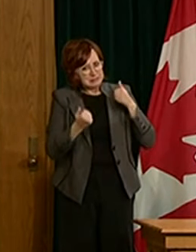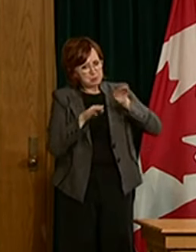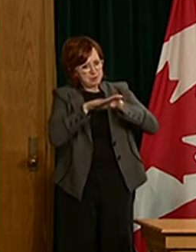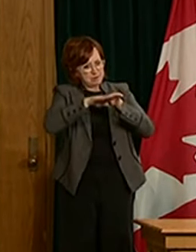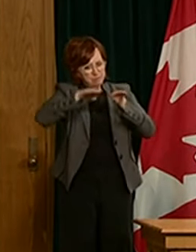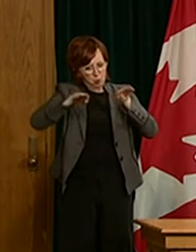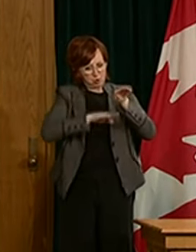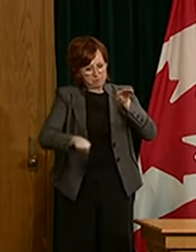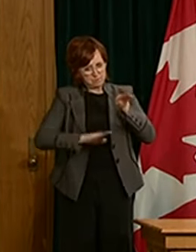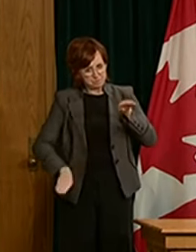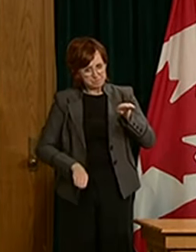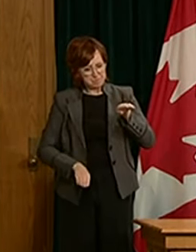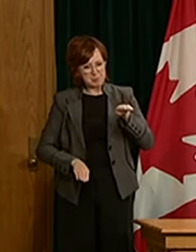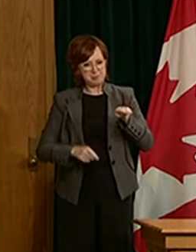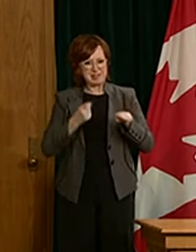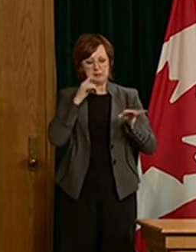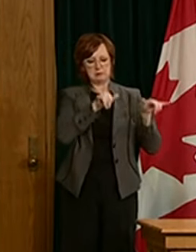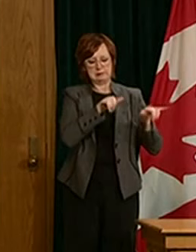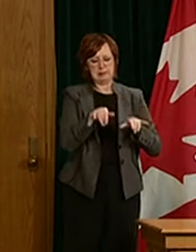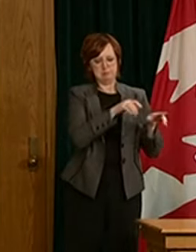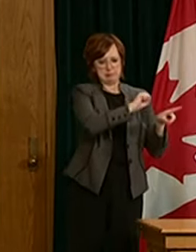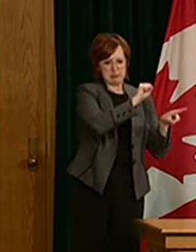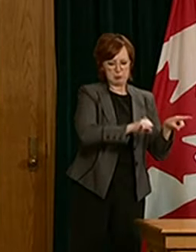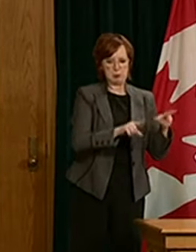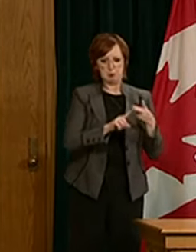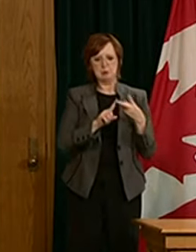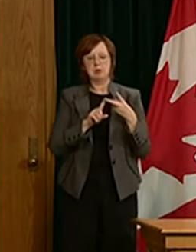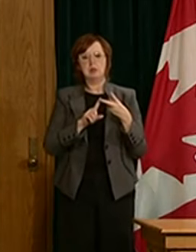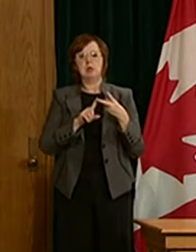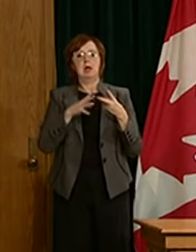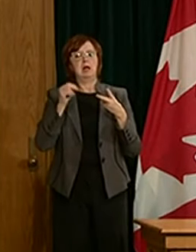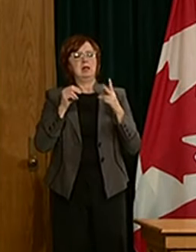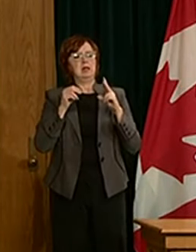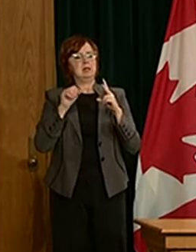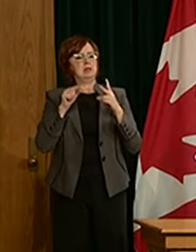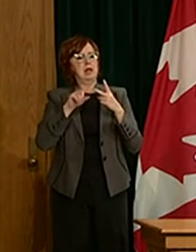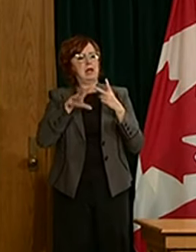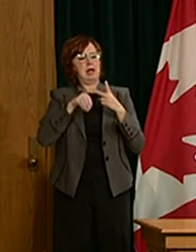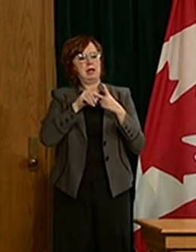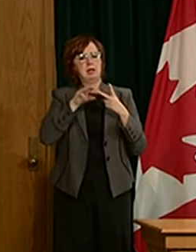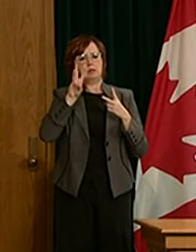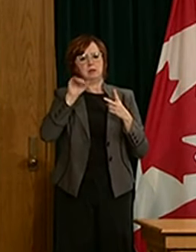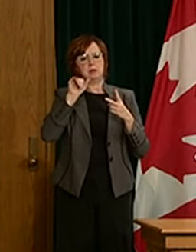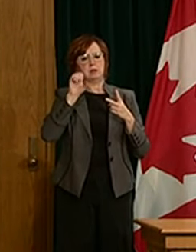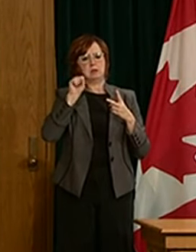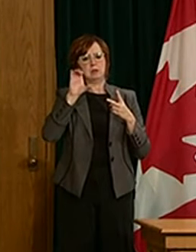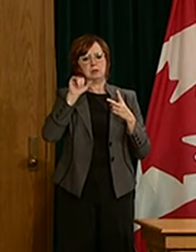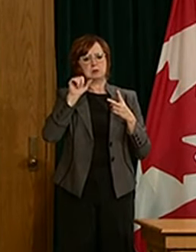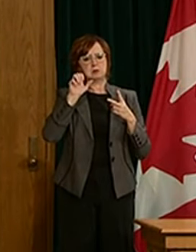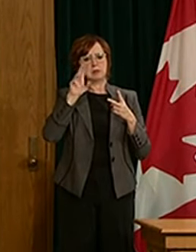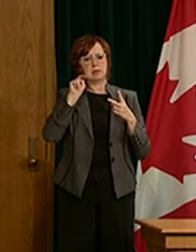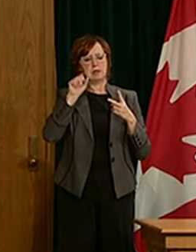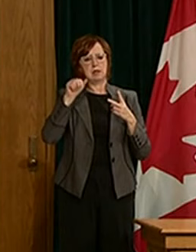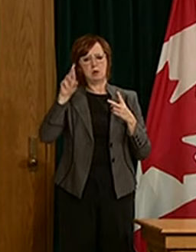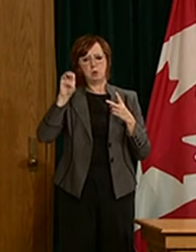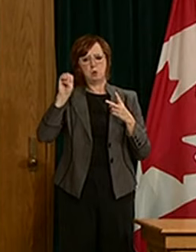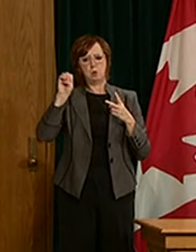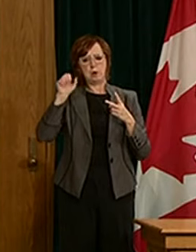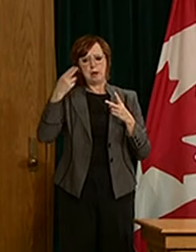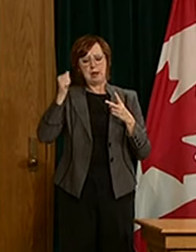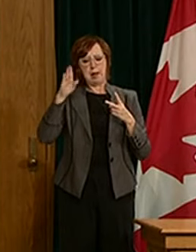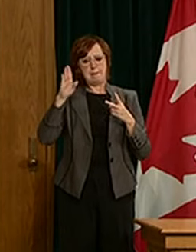mentioned previously. We will be accessing the Wascana Rehab Center for non-COVID patients where their needs can be